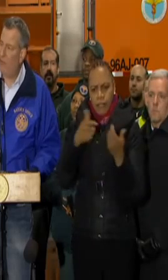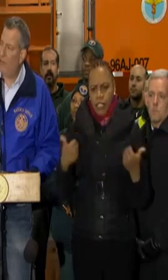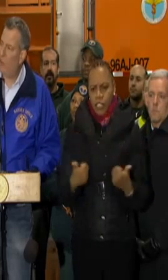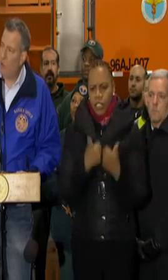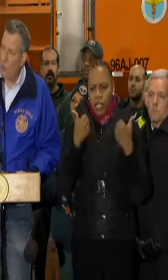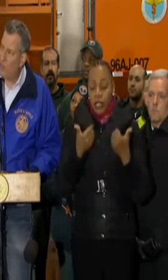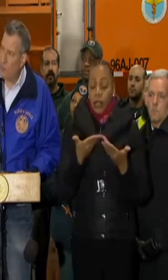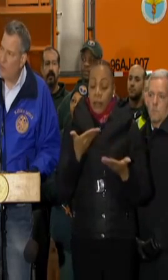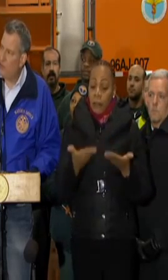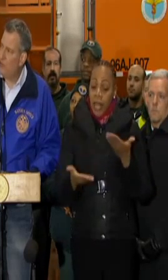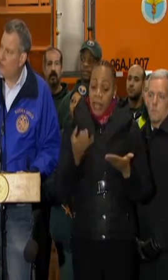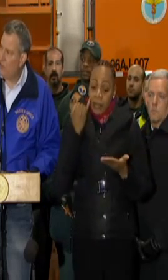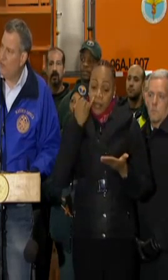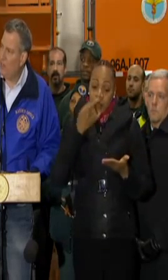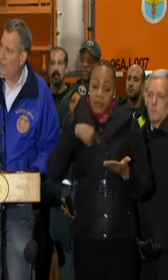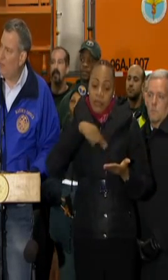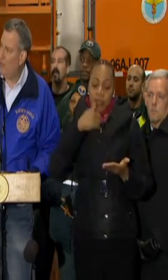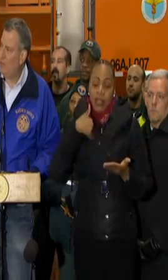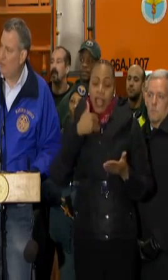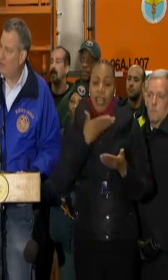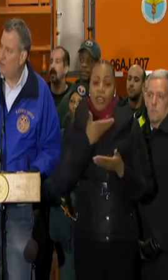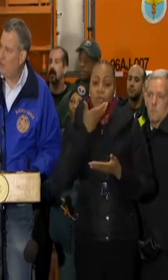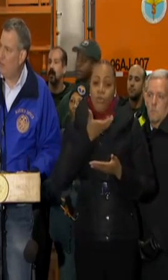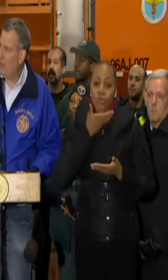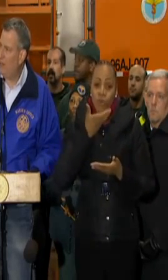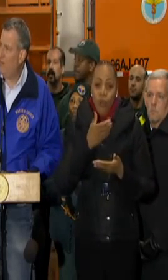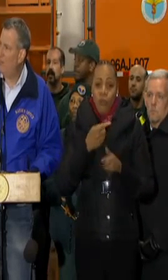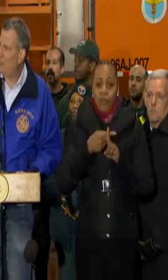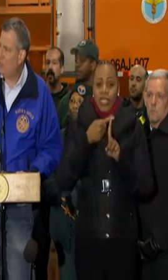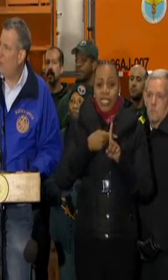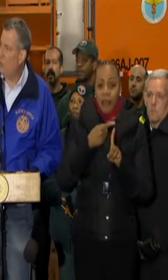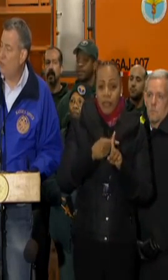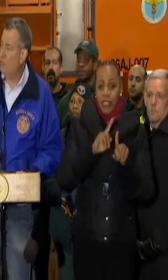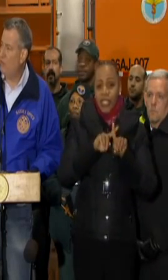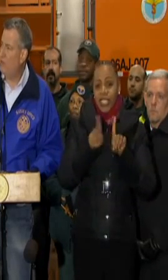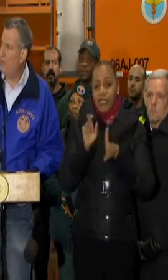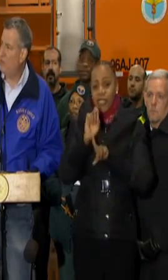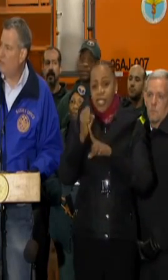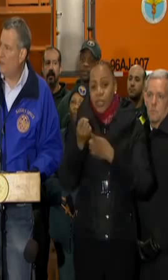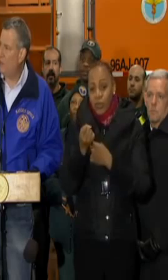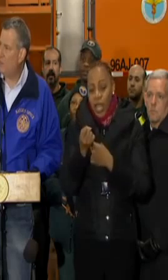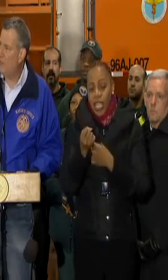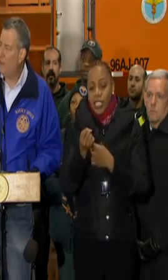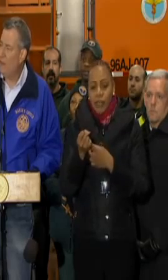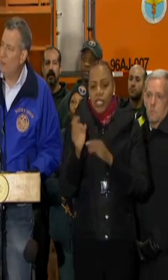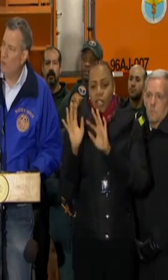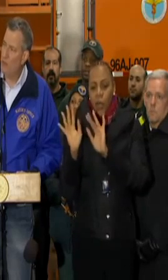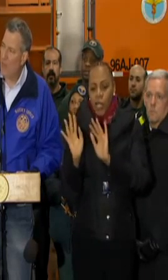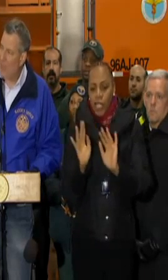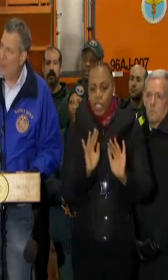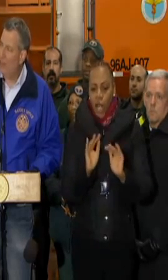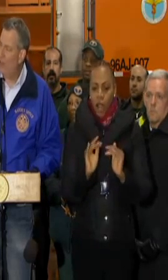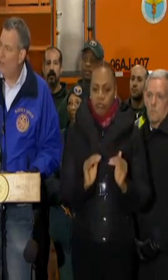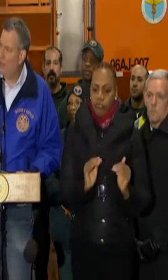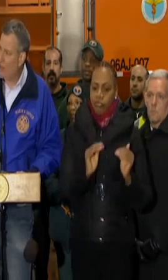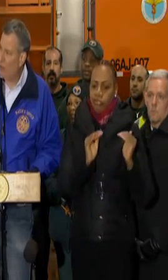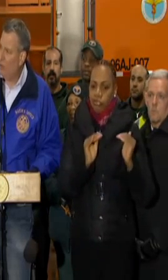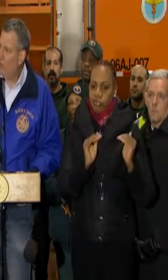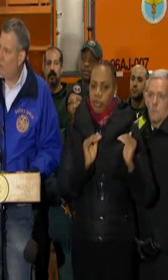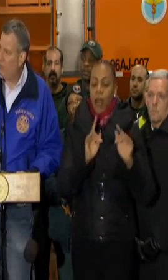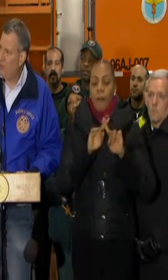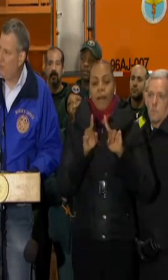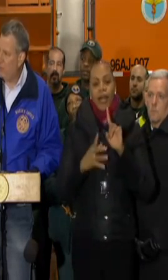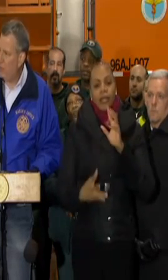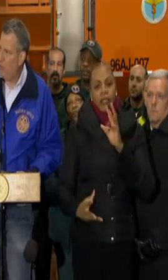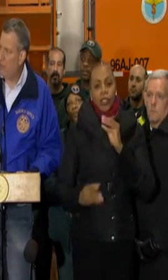Maybe if we had warmer temperatures and different dynamics, the sheer amount of inches of snow wouldn't have been enough to stop us. But when you added the